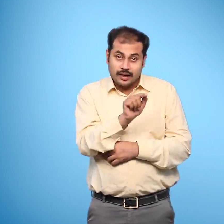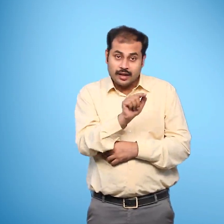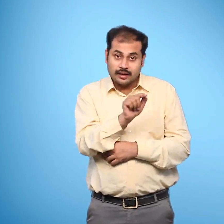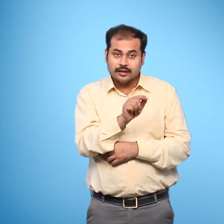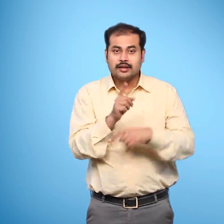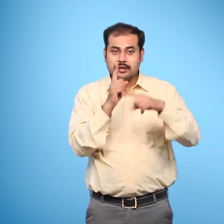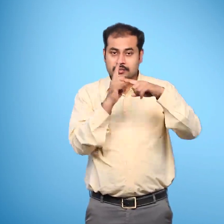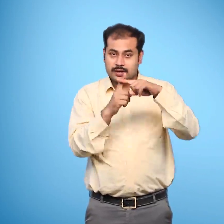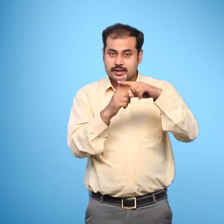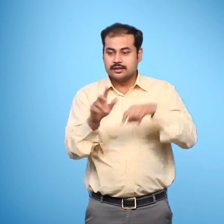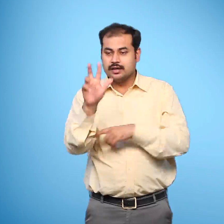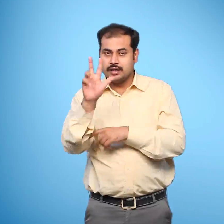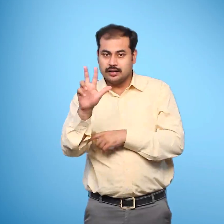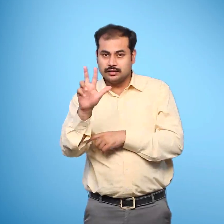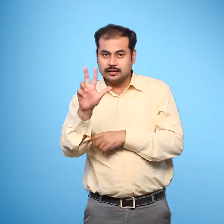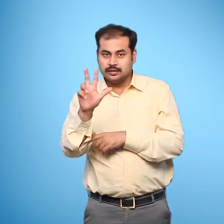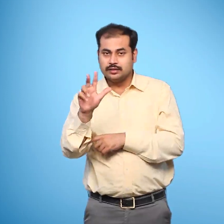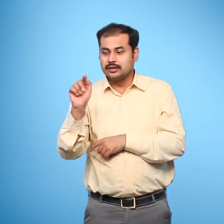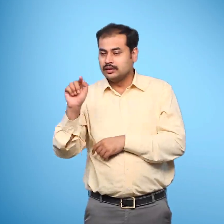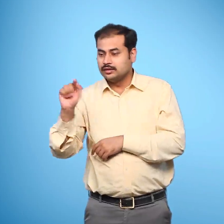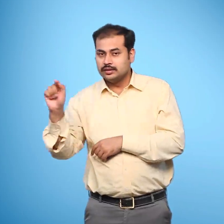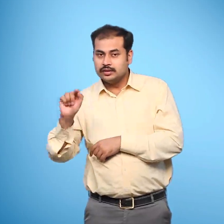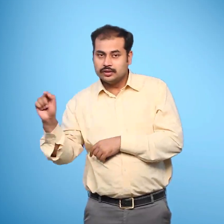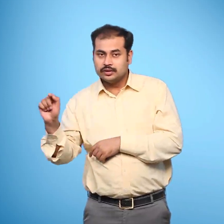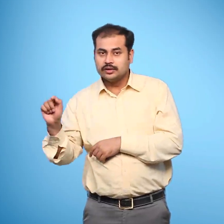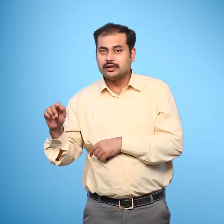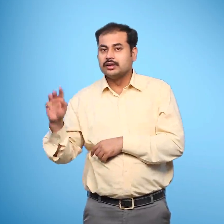Dash plus 8 is equal to 32.